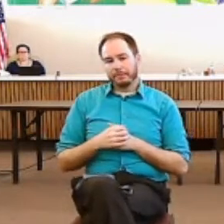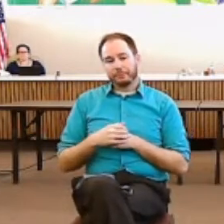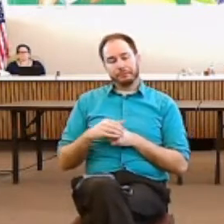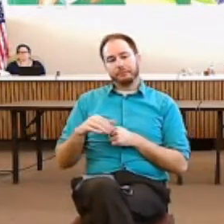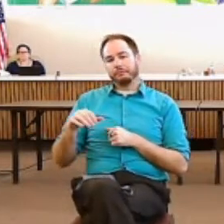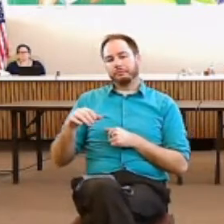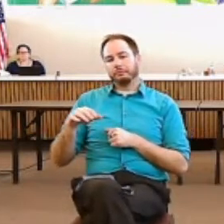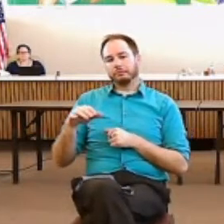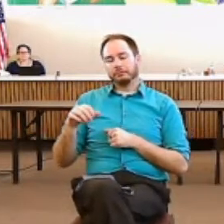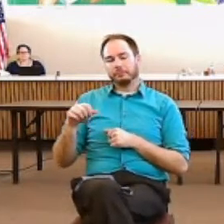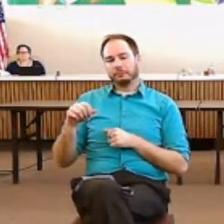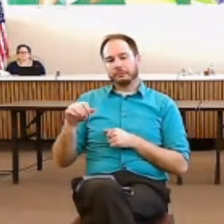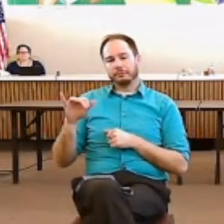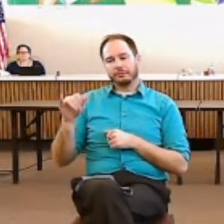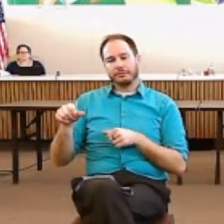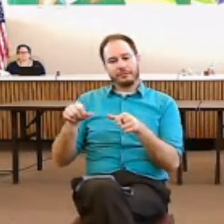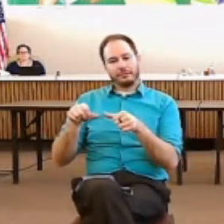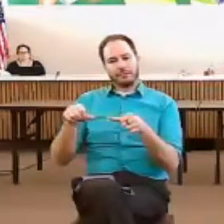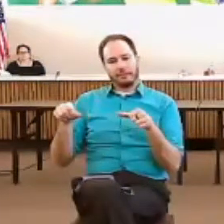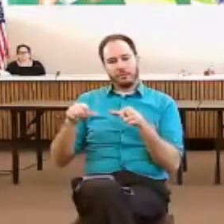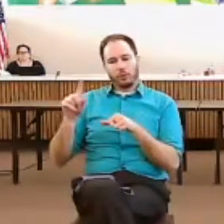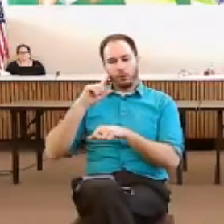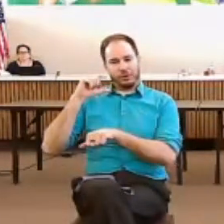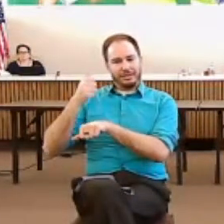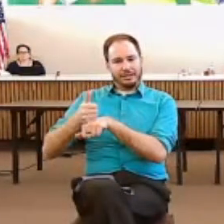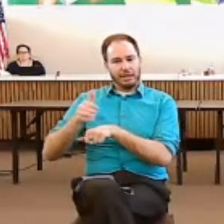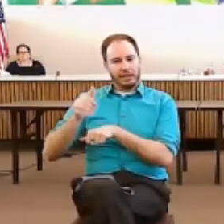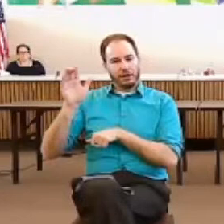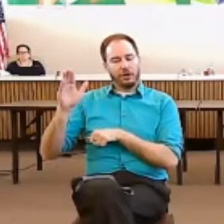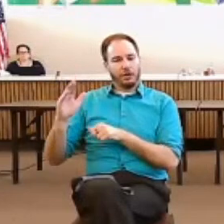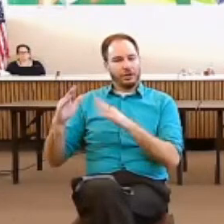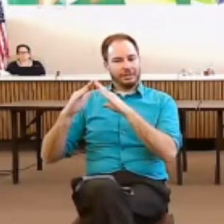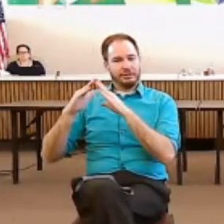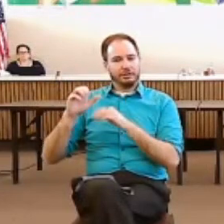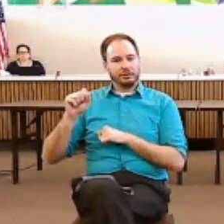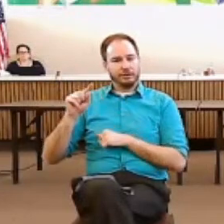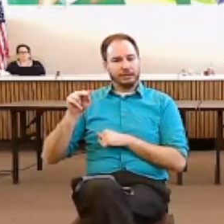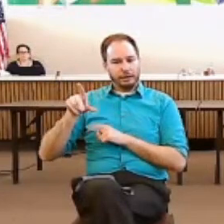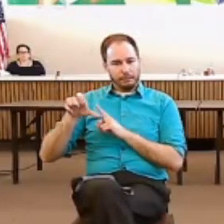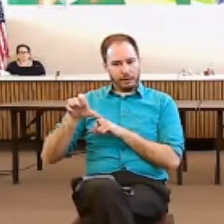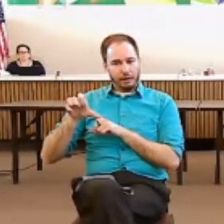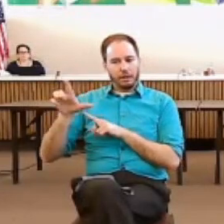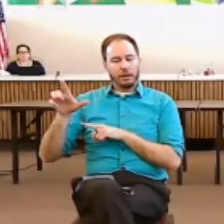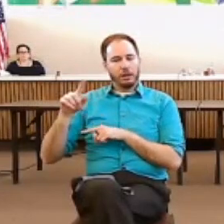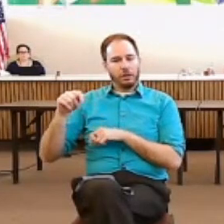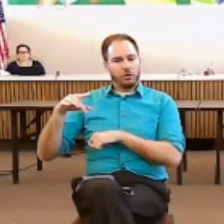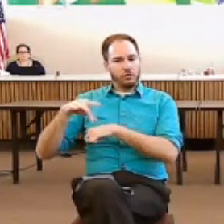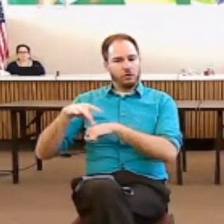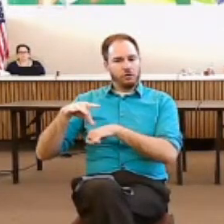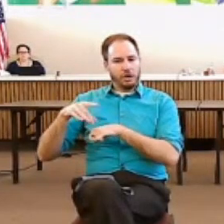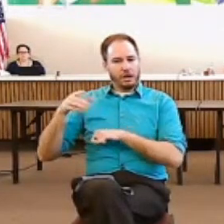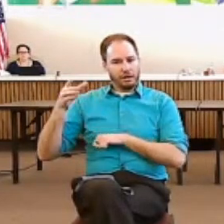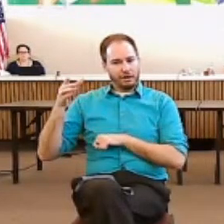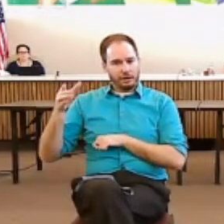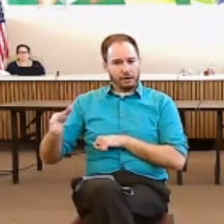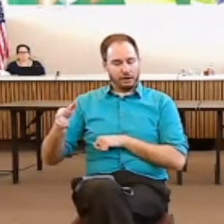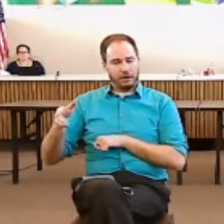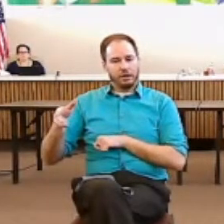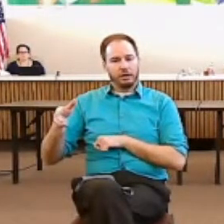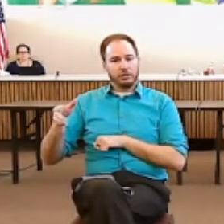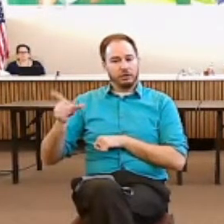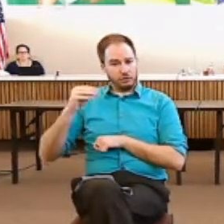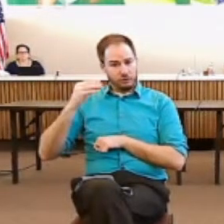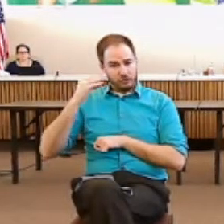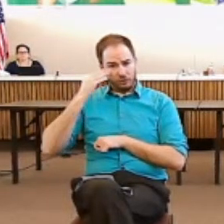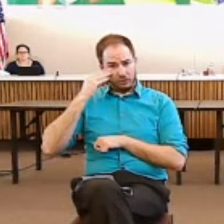the steeple is going to be, the ground that it's going to be built on, do you